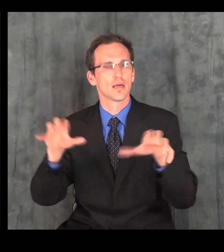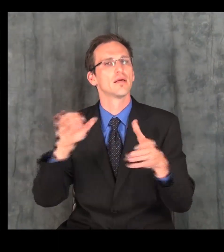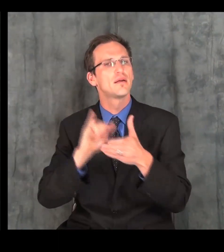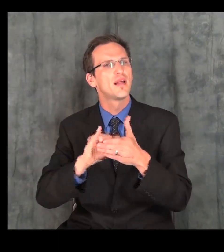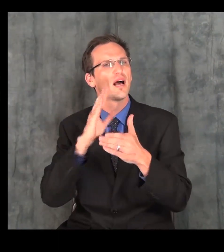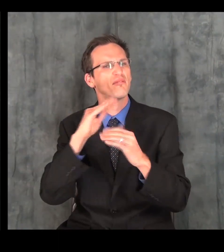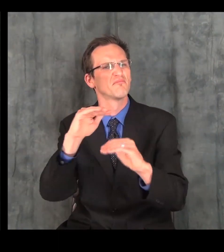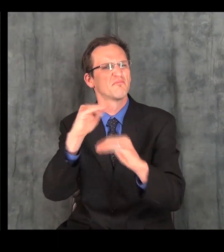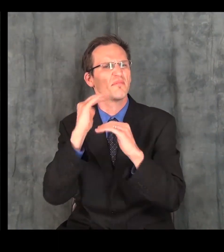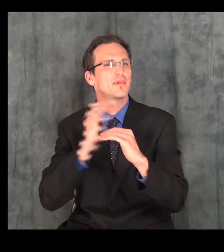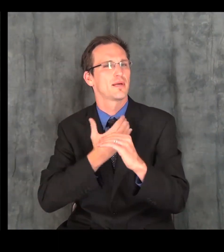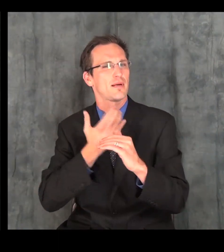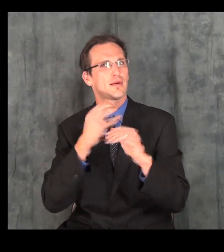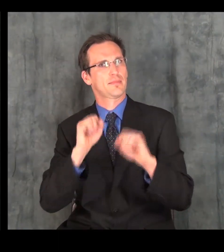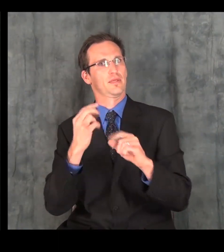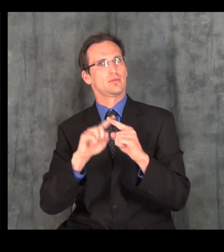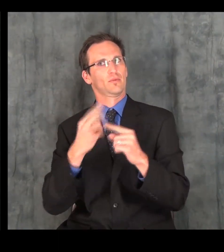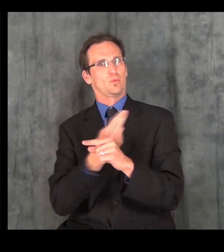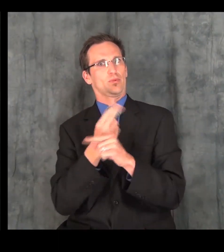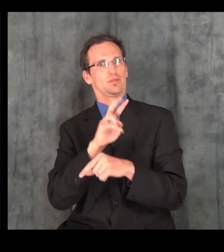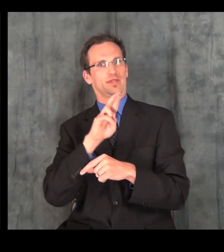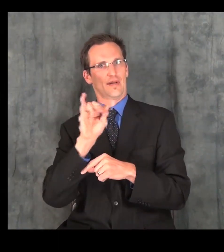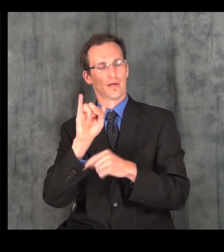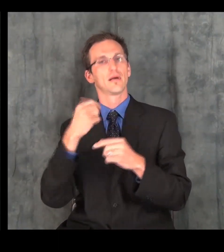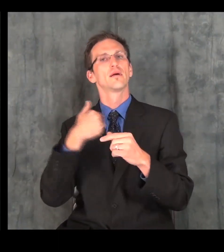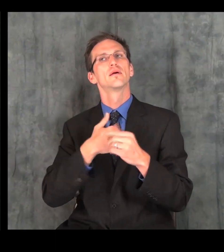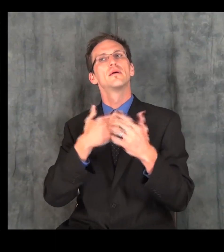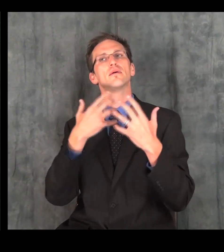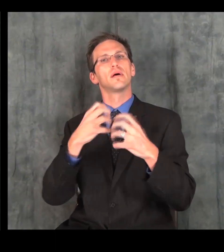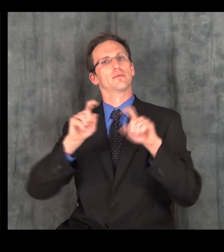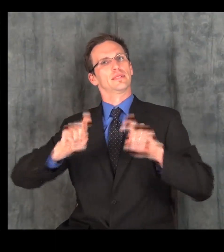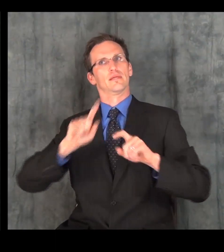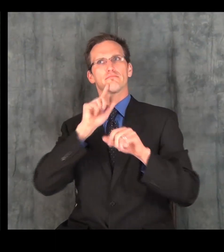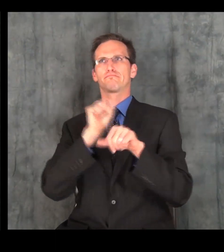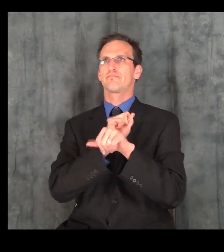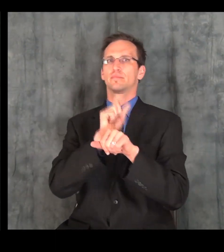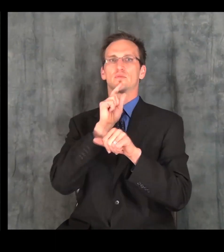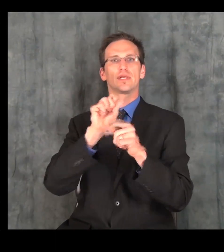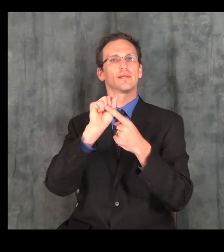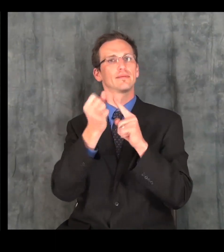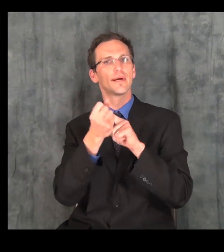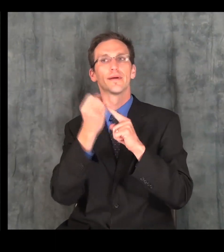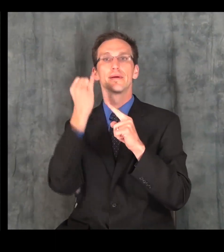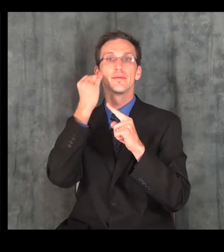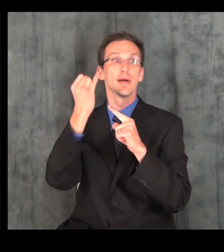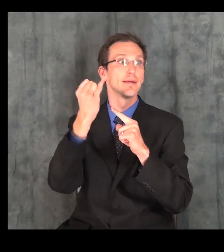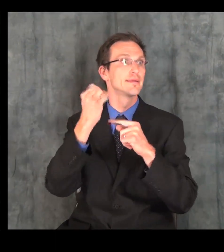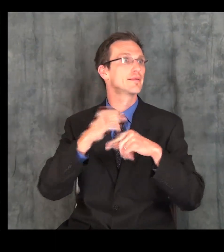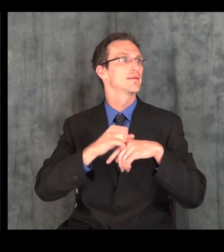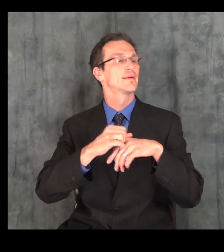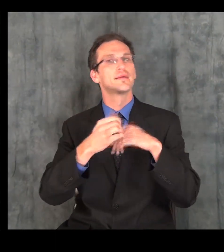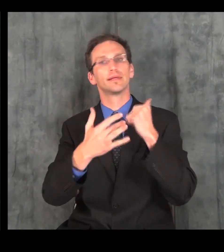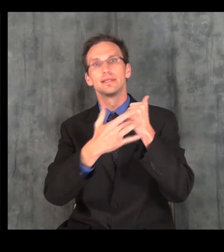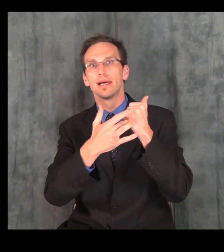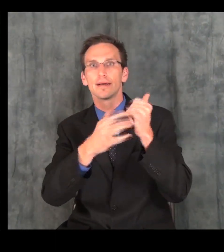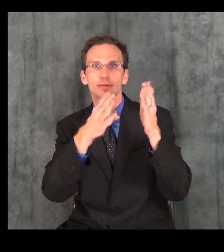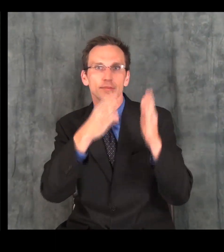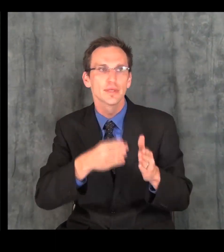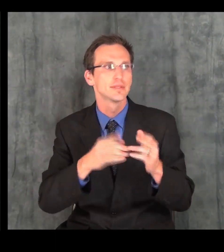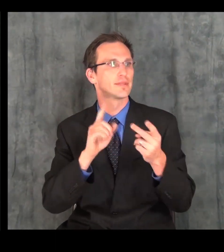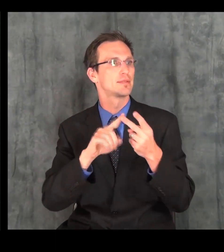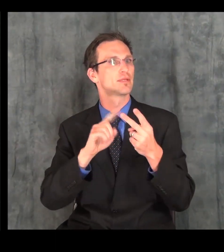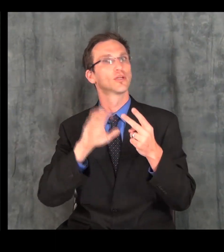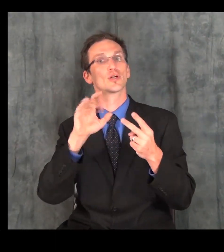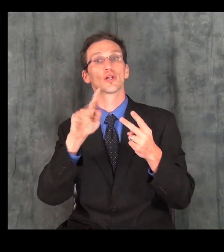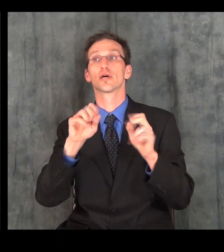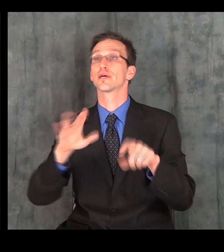about wanting to try and test a real situation where a technician or a court clerk could literally press a button, but we